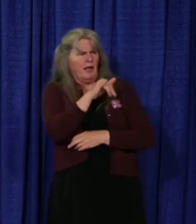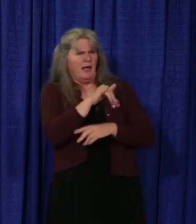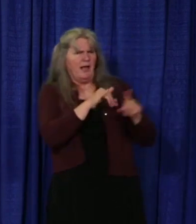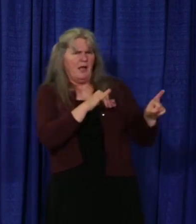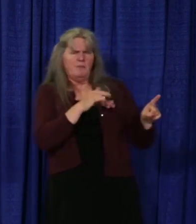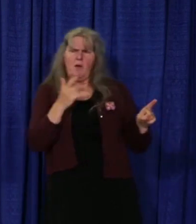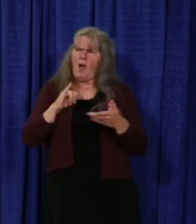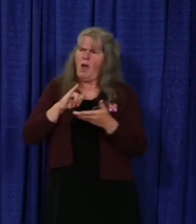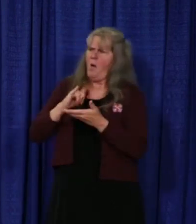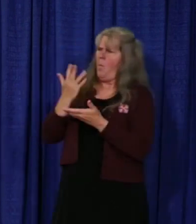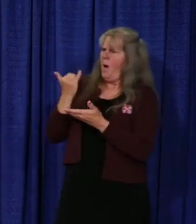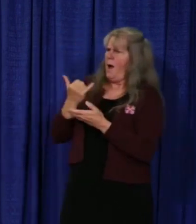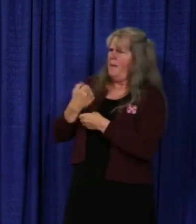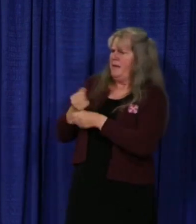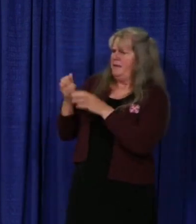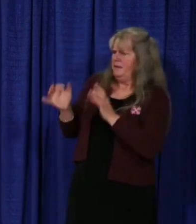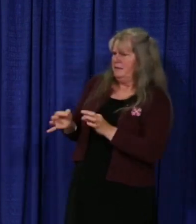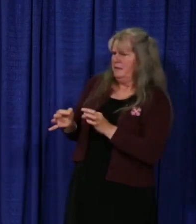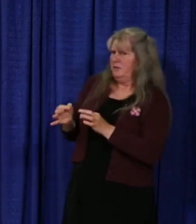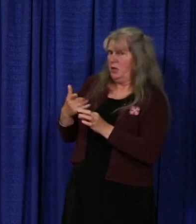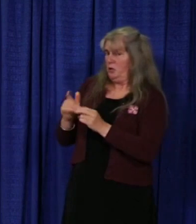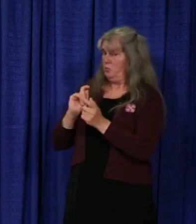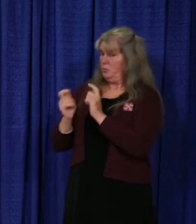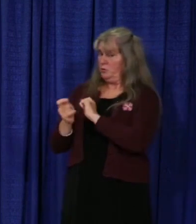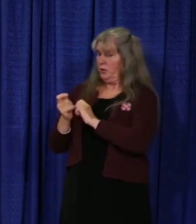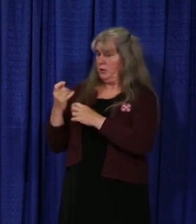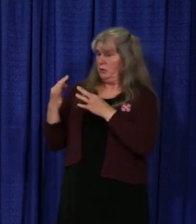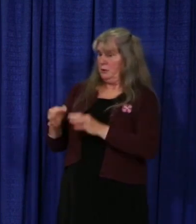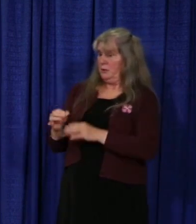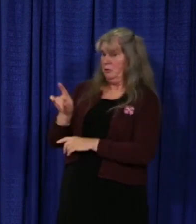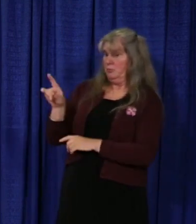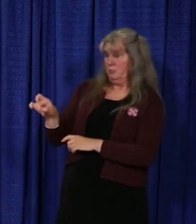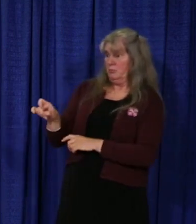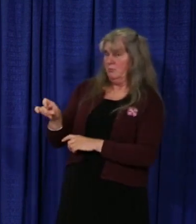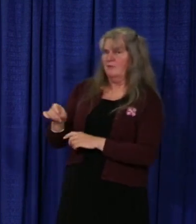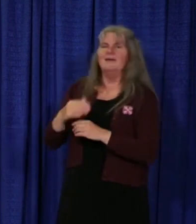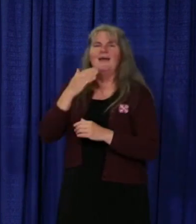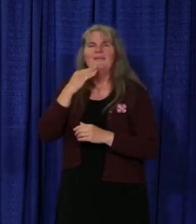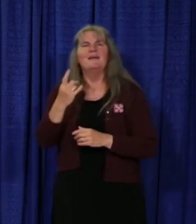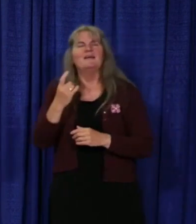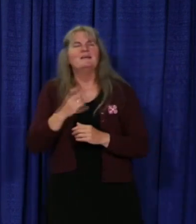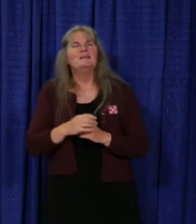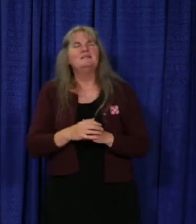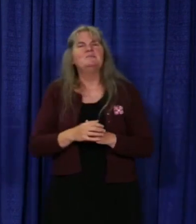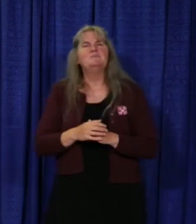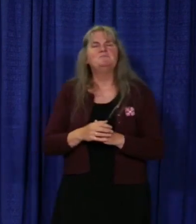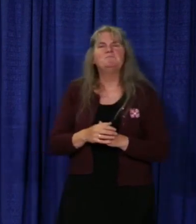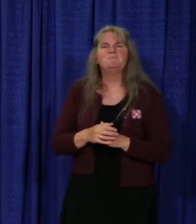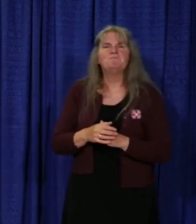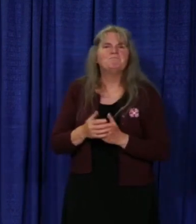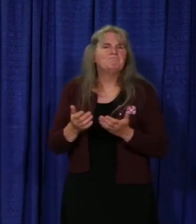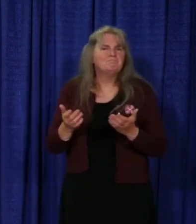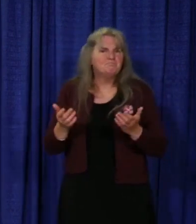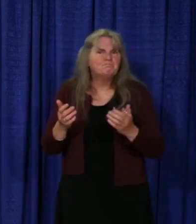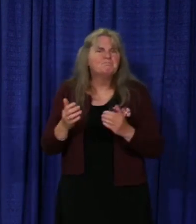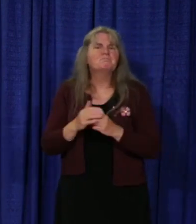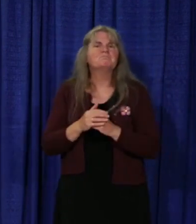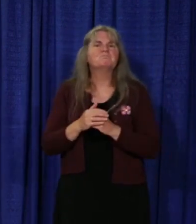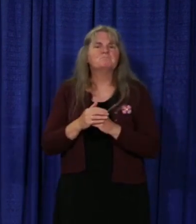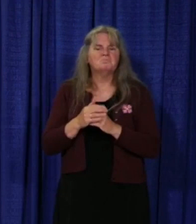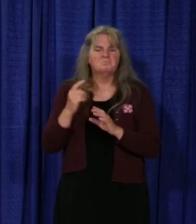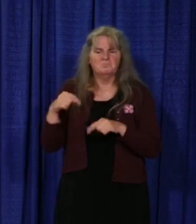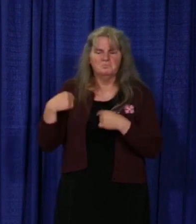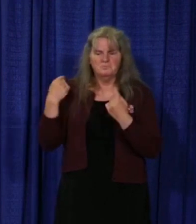make this decision, and will you make any adjustments? Thanks, Tim, for the question. Again, as we've been